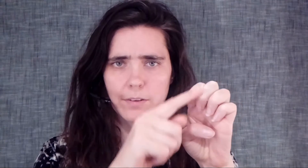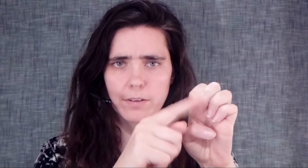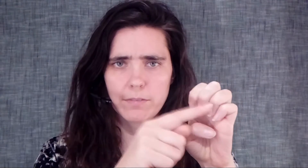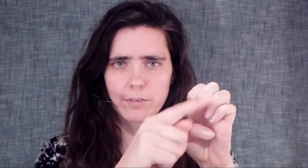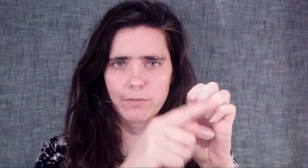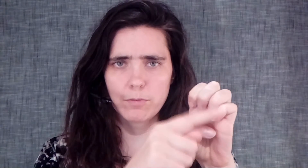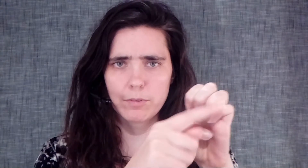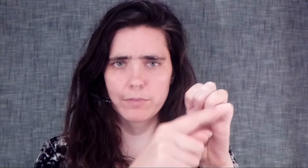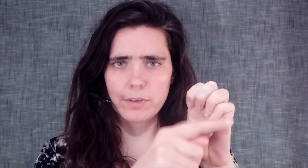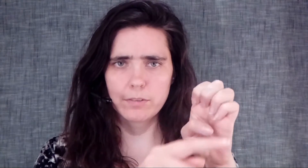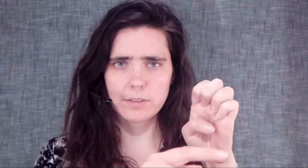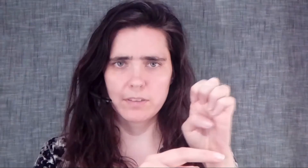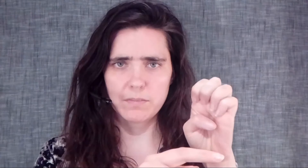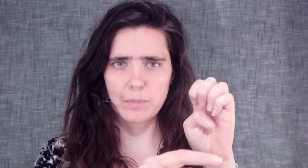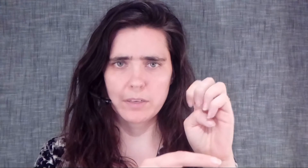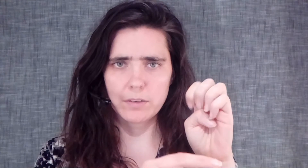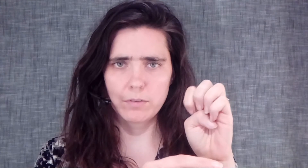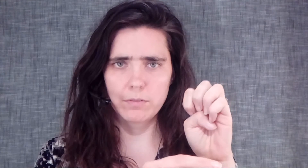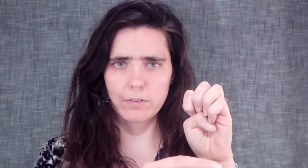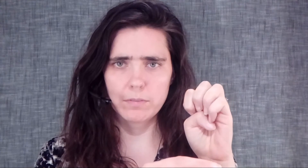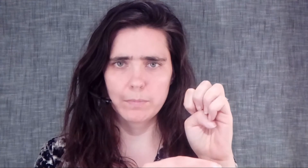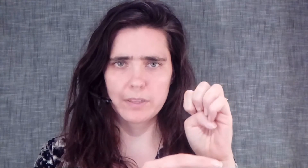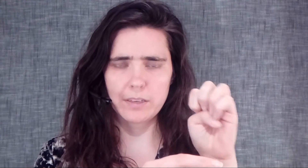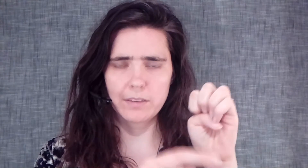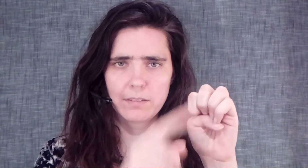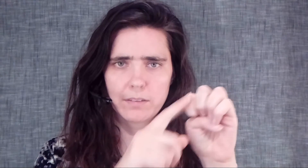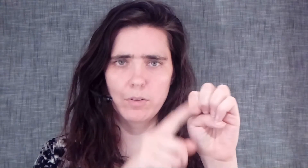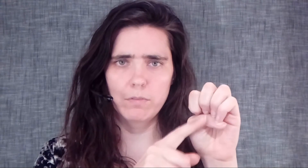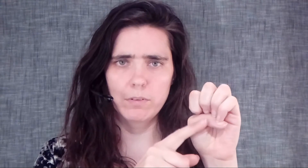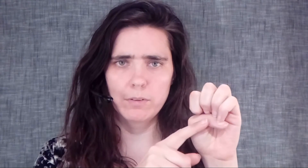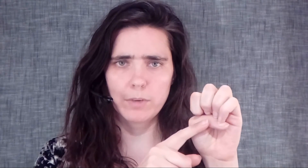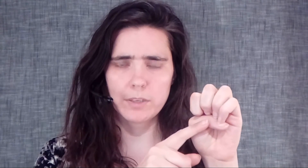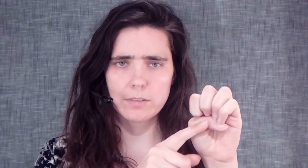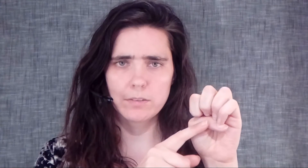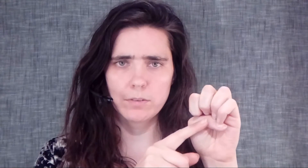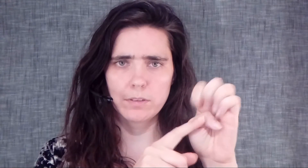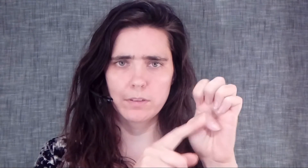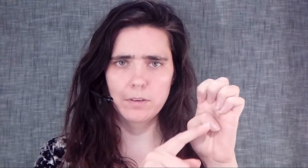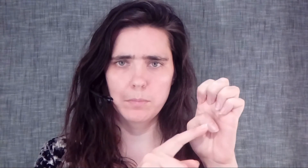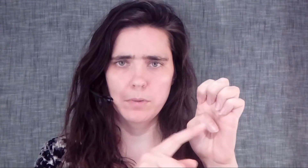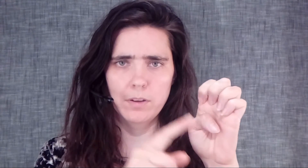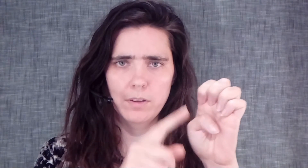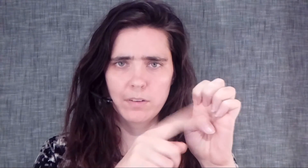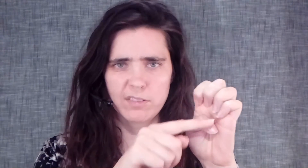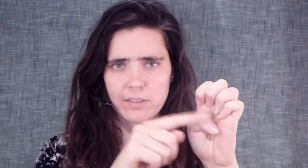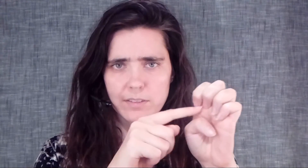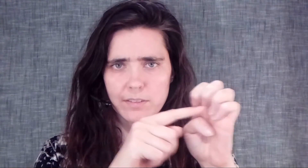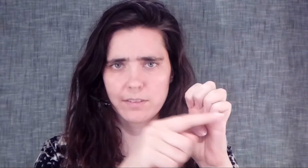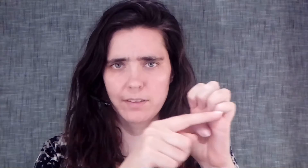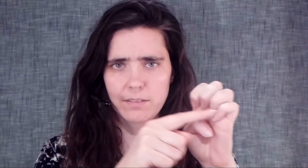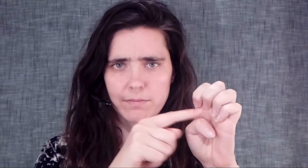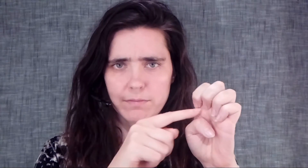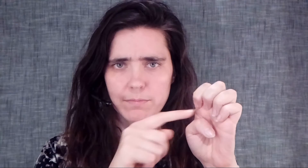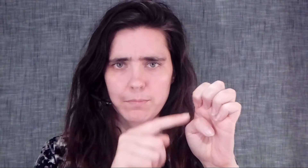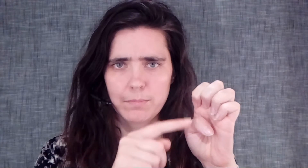have your 4 fingers kind of bent over, but they can go over and rest on the thumb, or just kind of bend